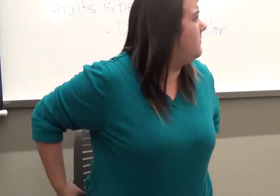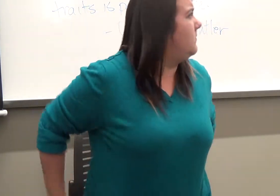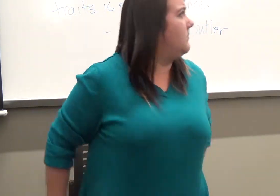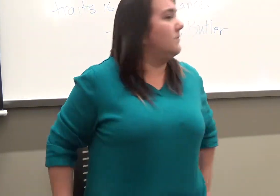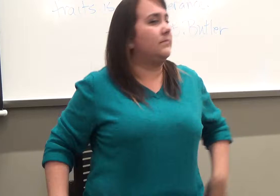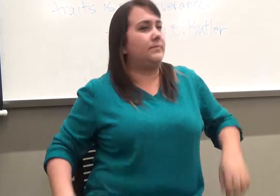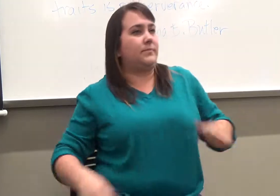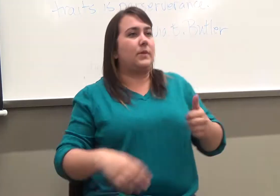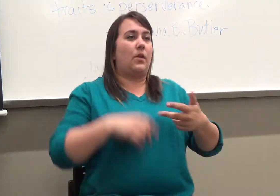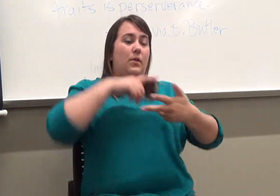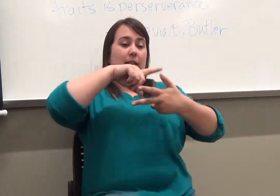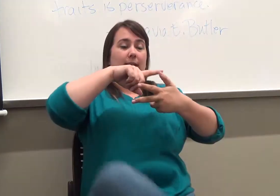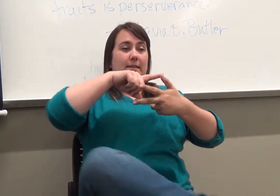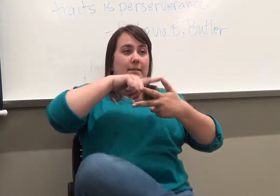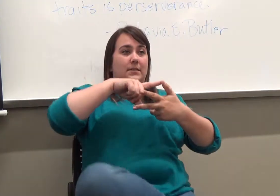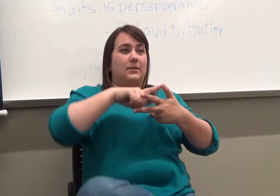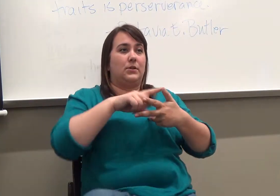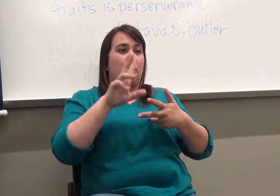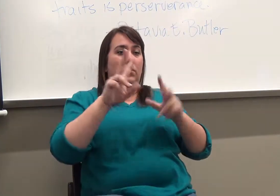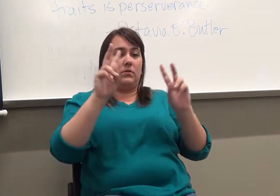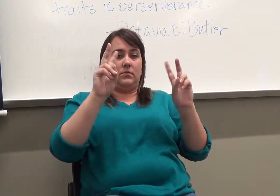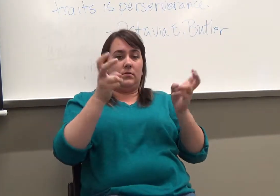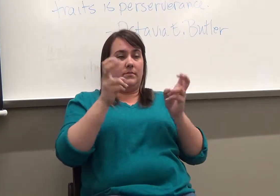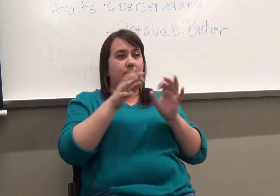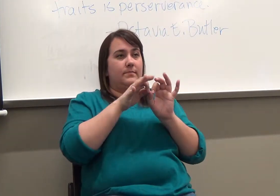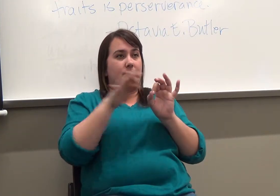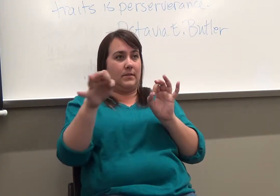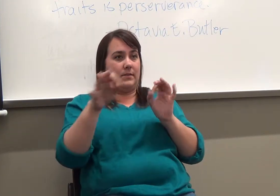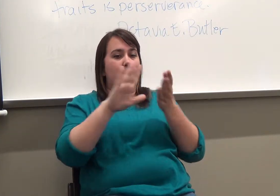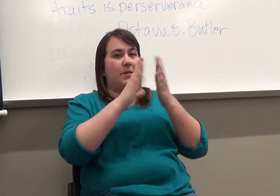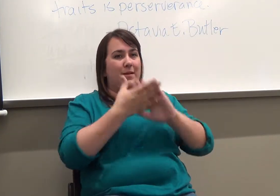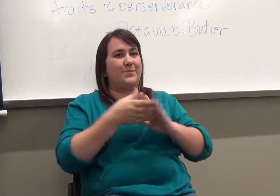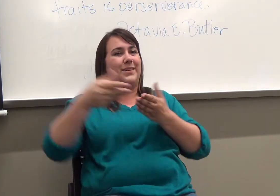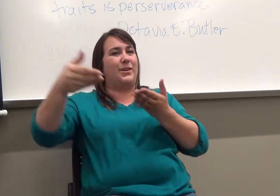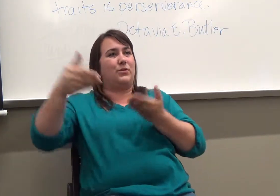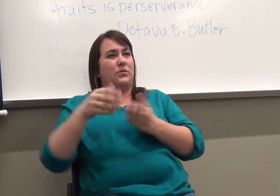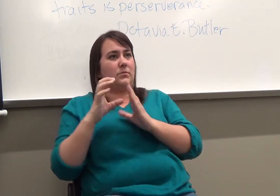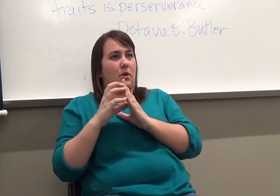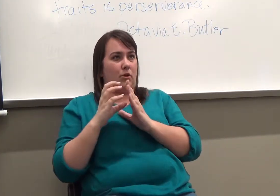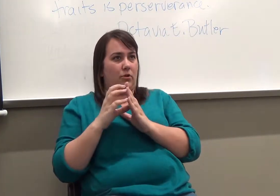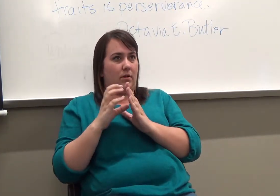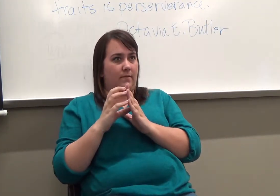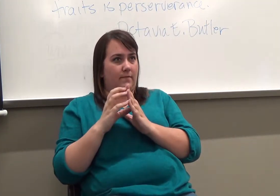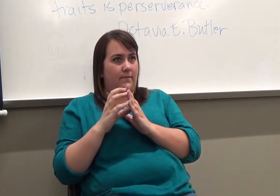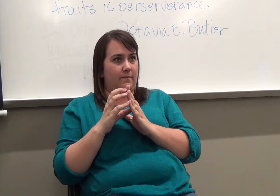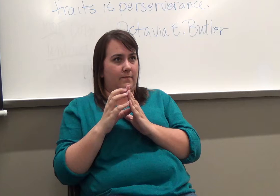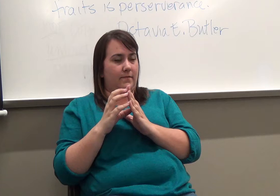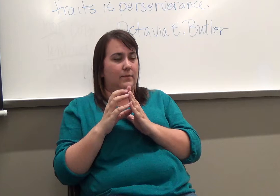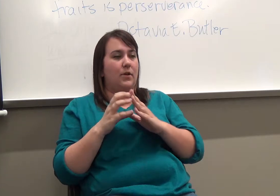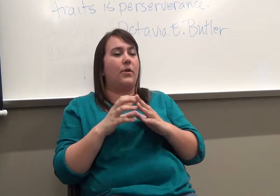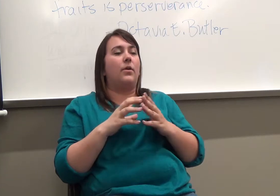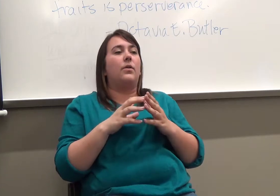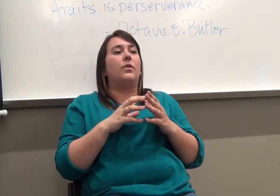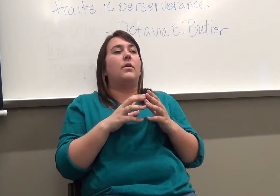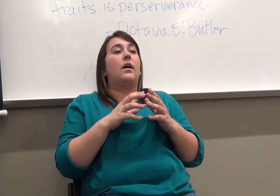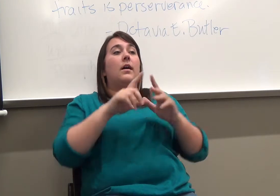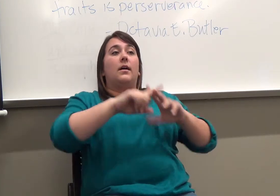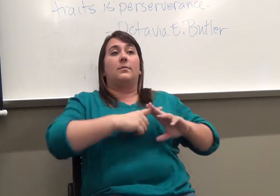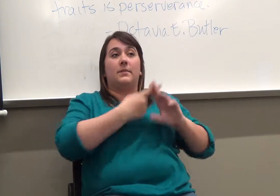your intro paragraph, okay? And the way I teach this, at the beginning, your introductory